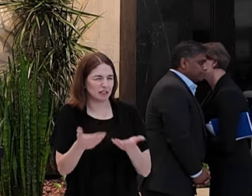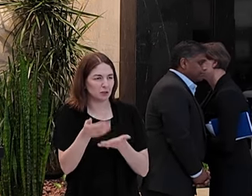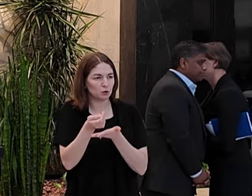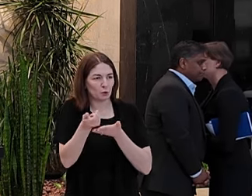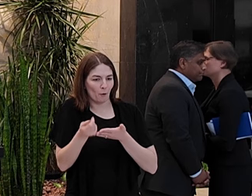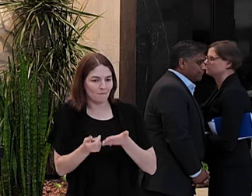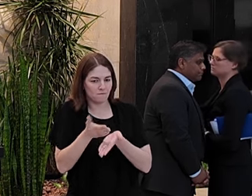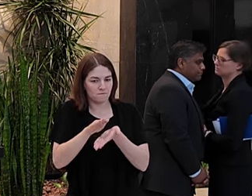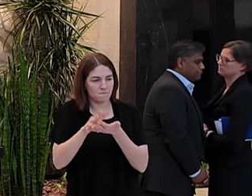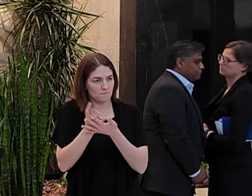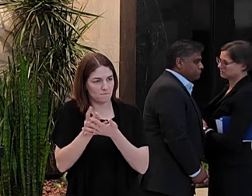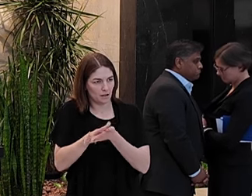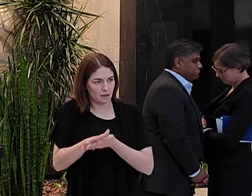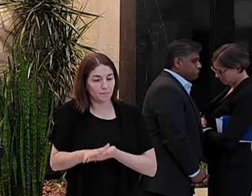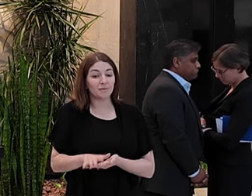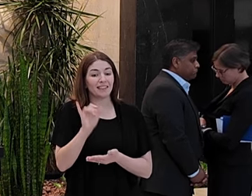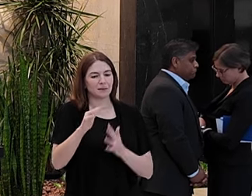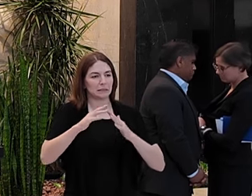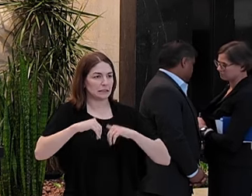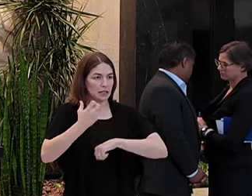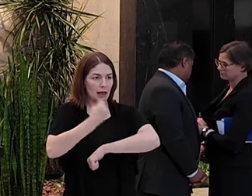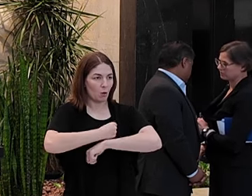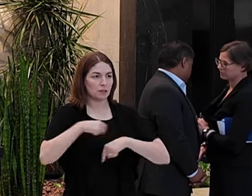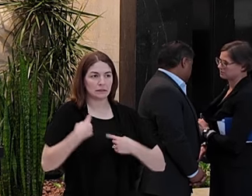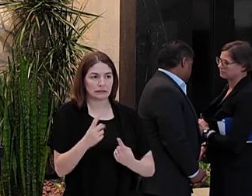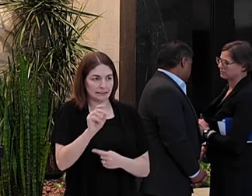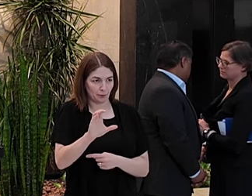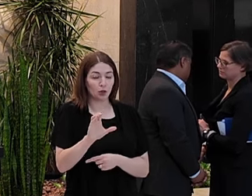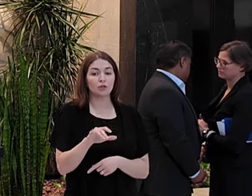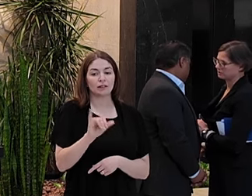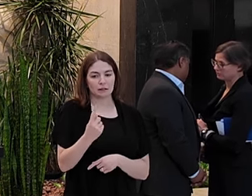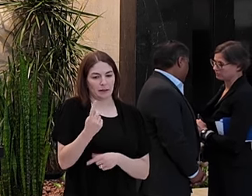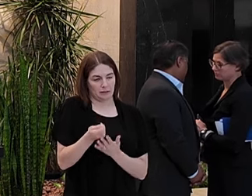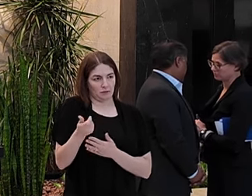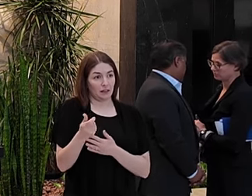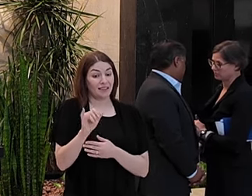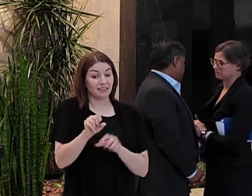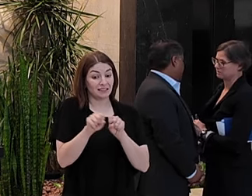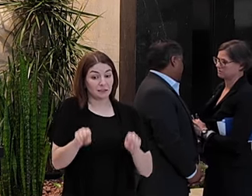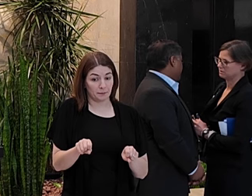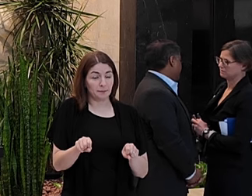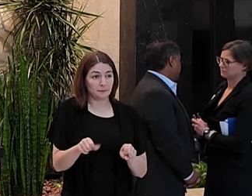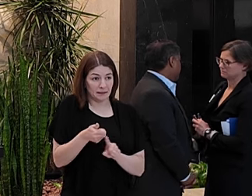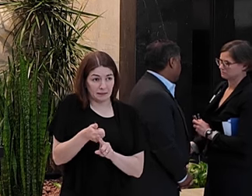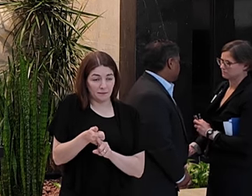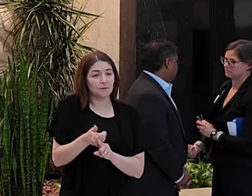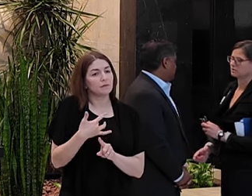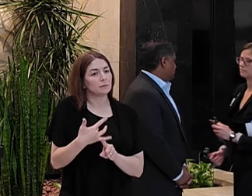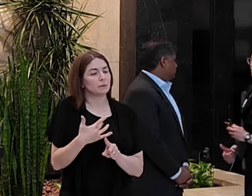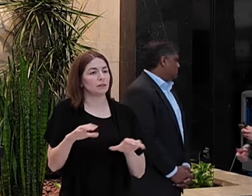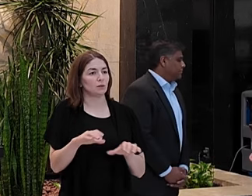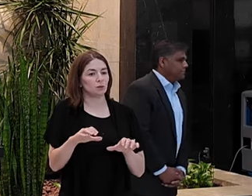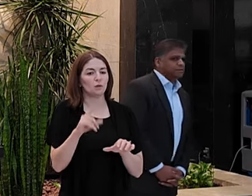That's been down since December, so that's an item that's been taking off. That system in and of itself is usually done